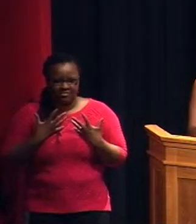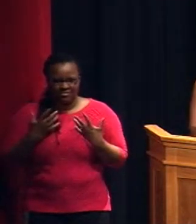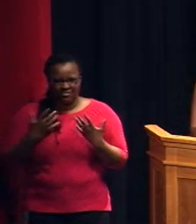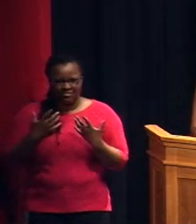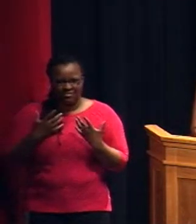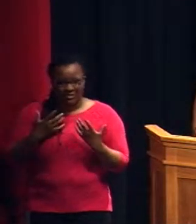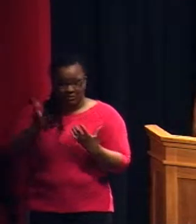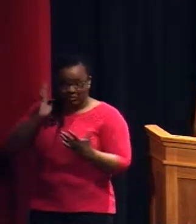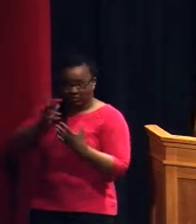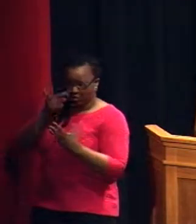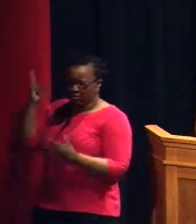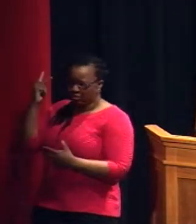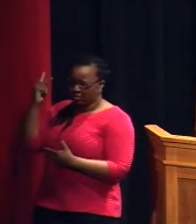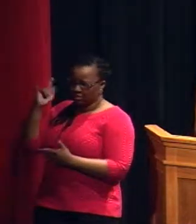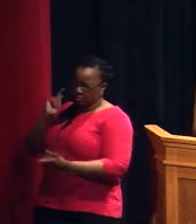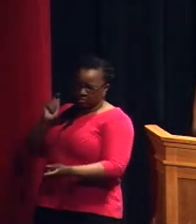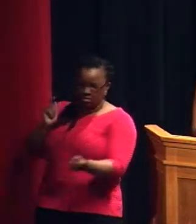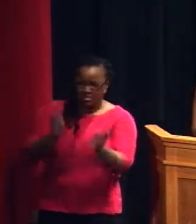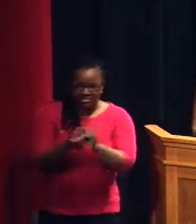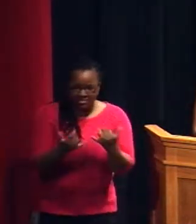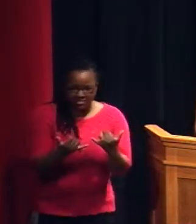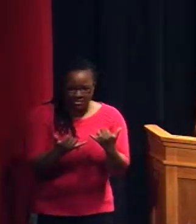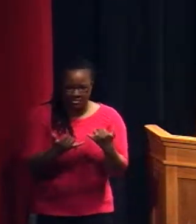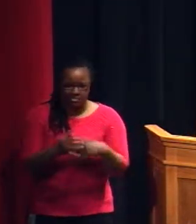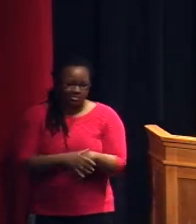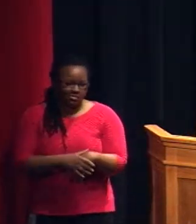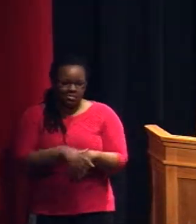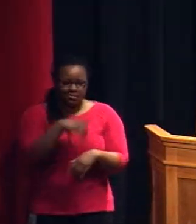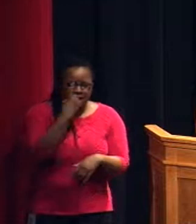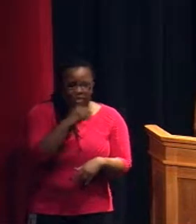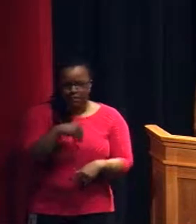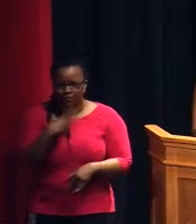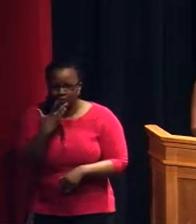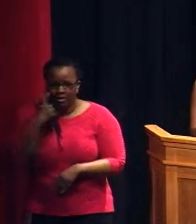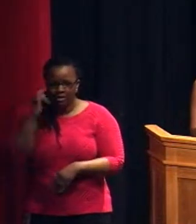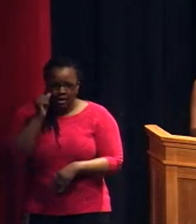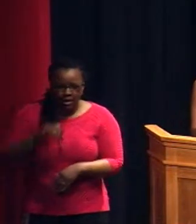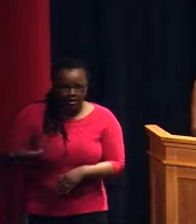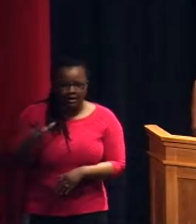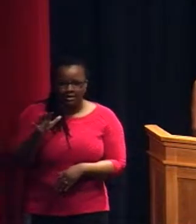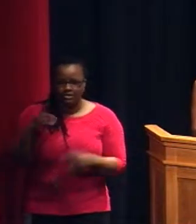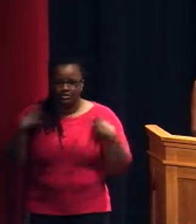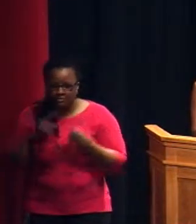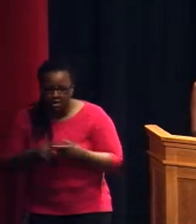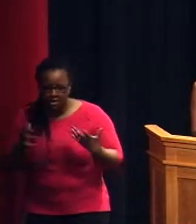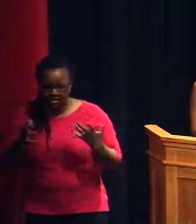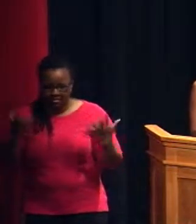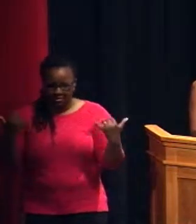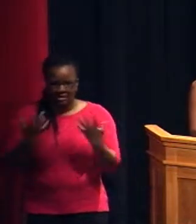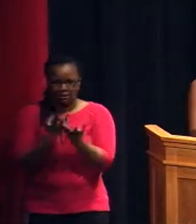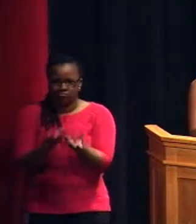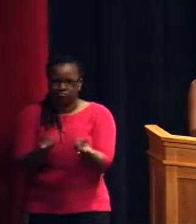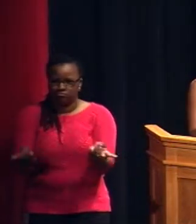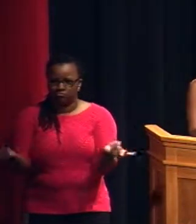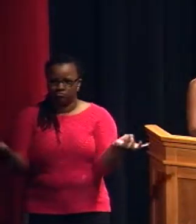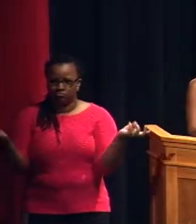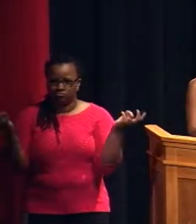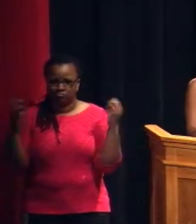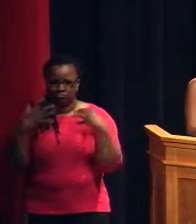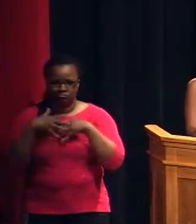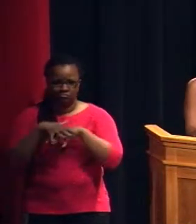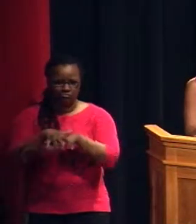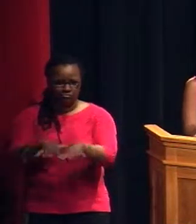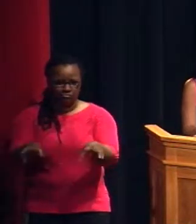have changed? How Black students and white students and Asian and Hispanic students can sit here today in our own pursuits for personal